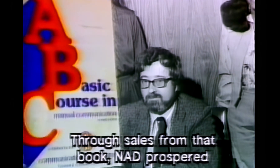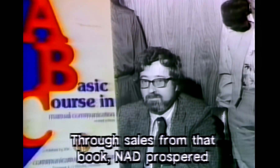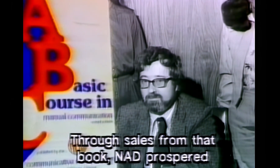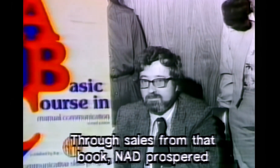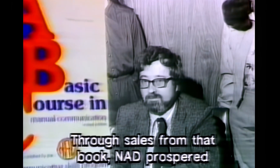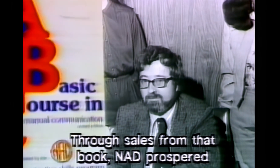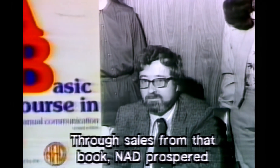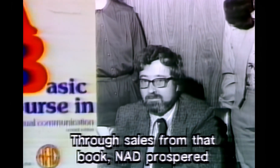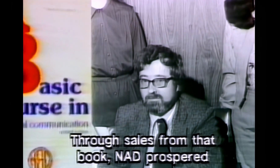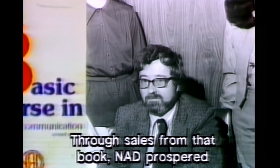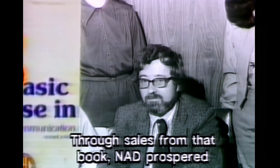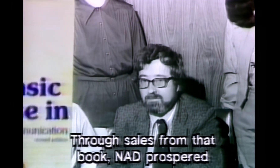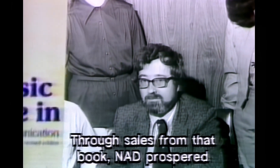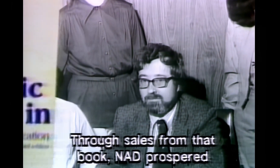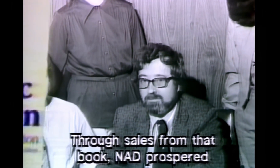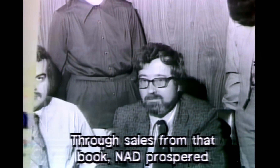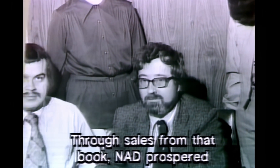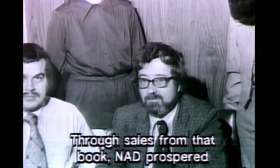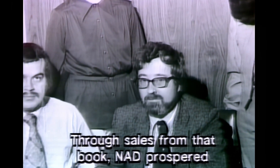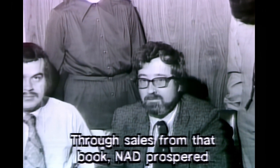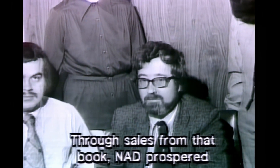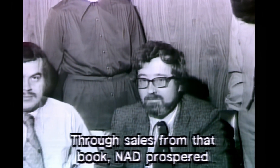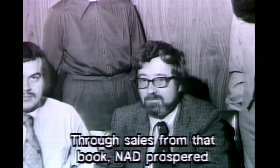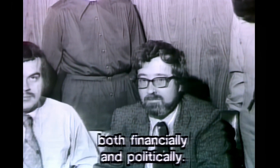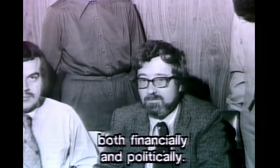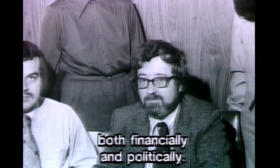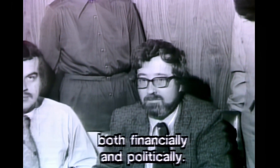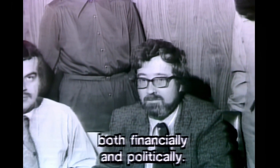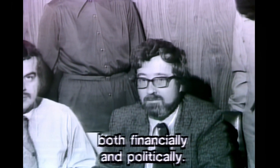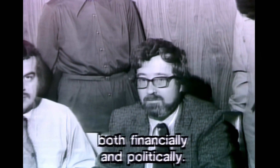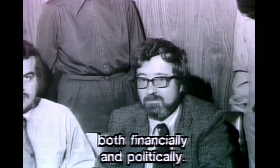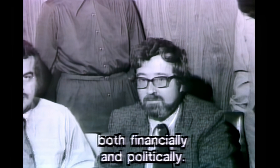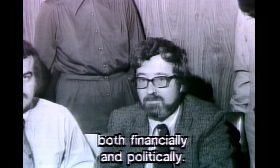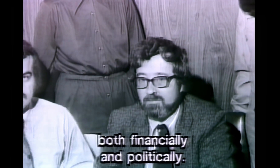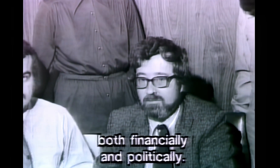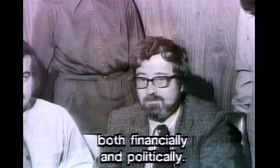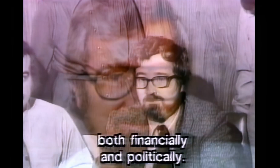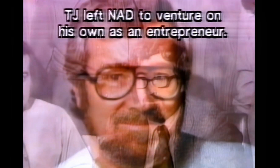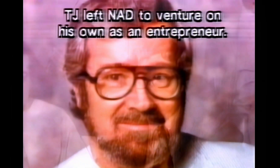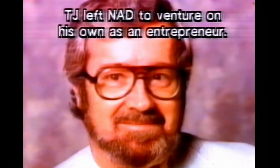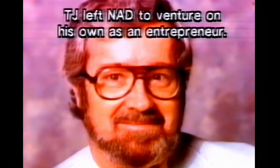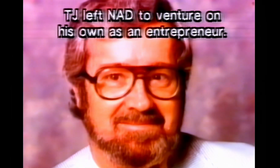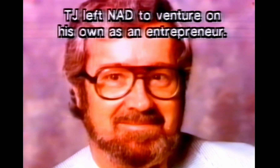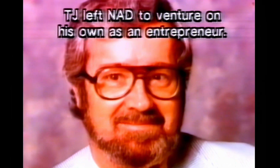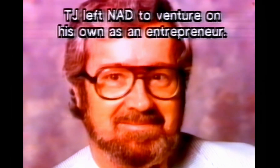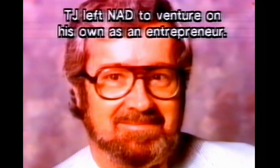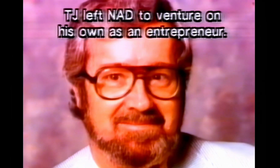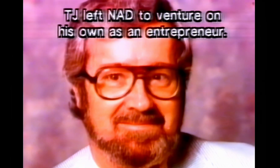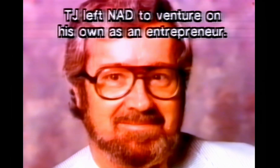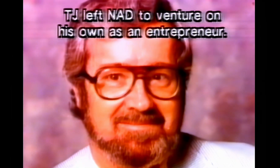Through sales from that book, NAD prospered both financially and politically. TJ left NAD to venture on